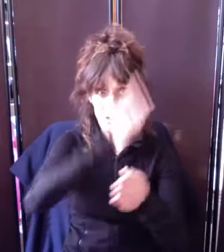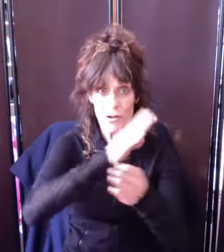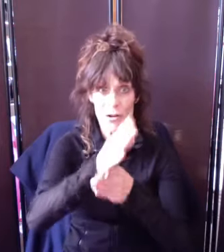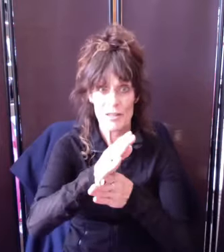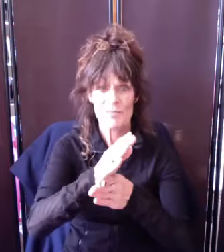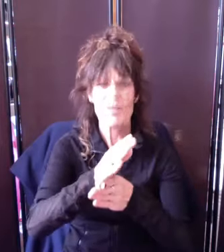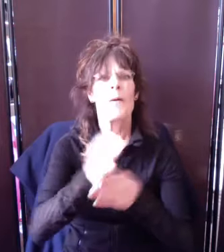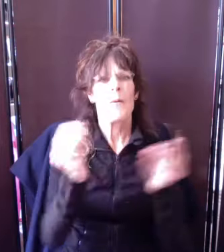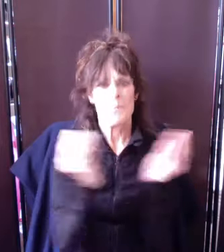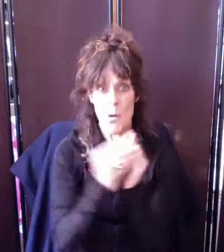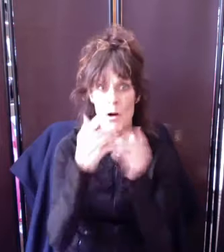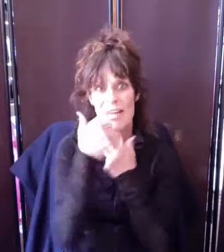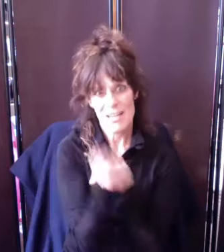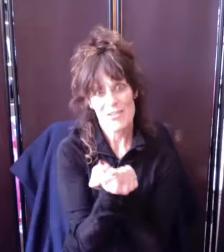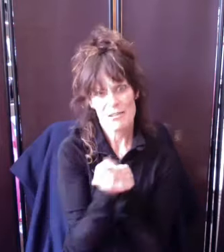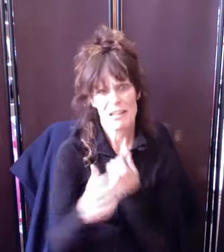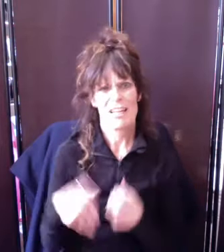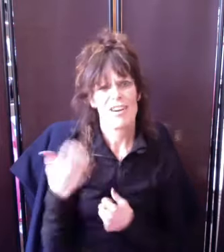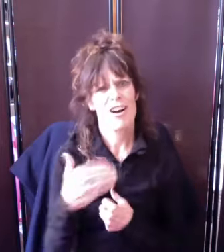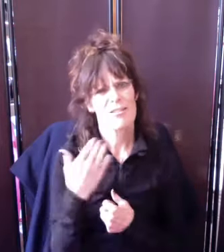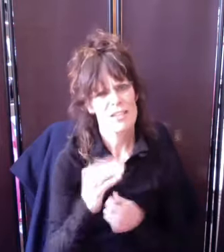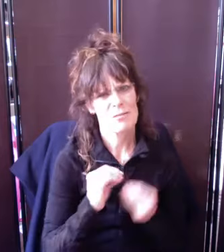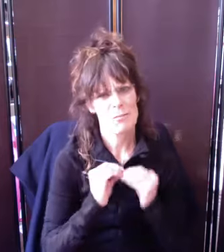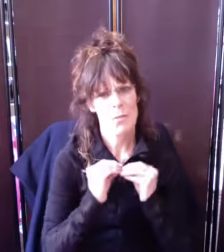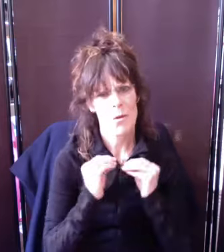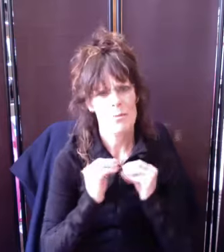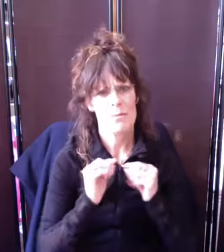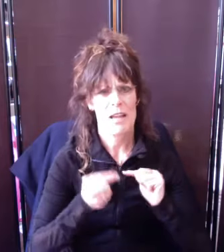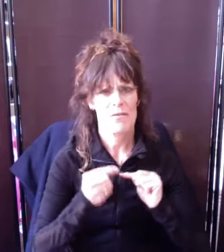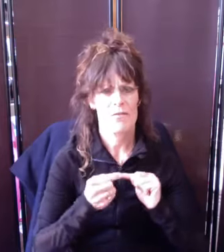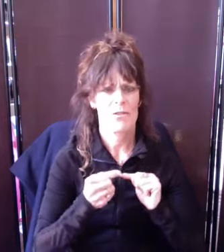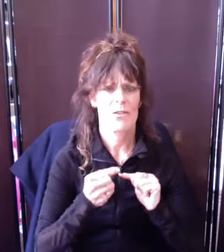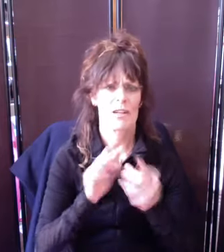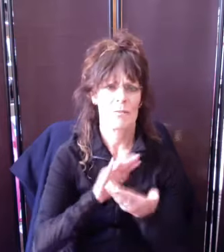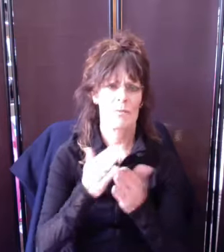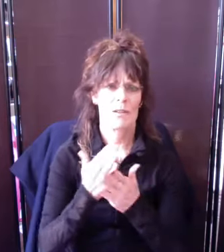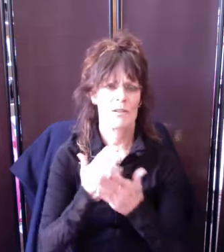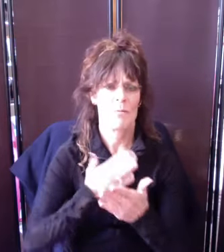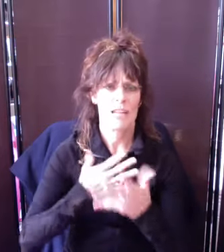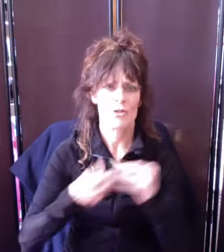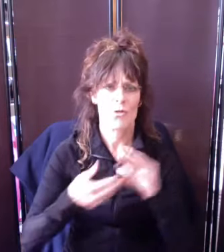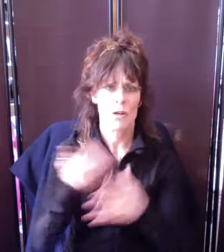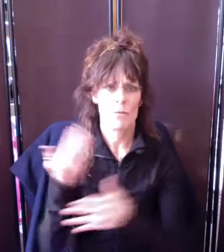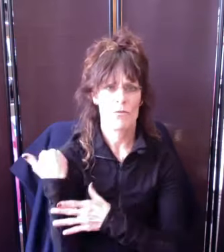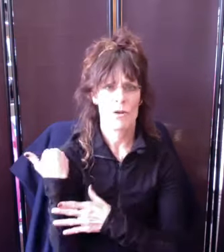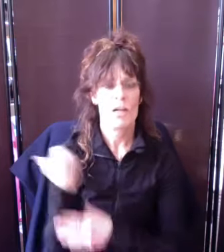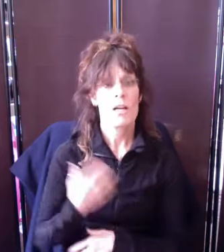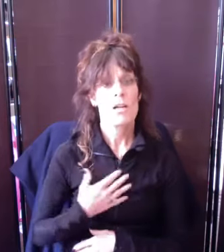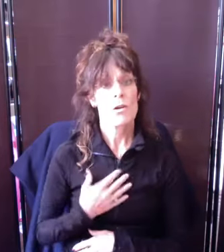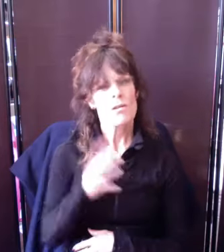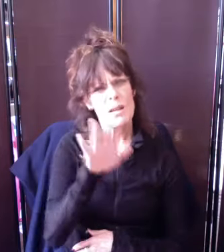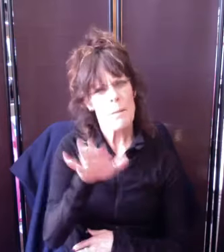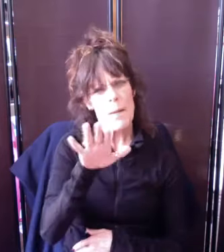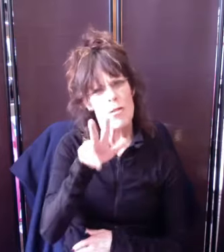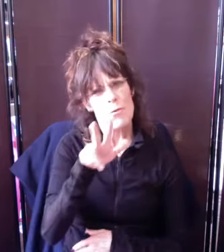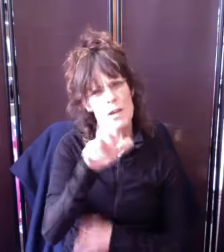and often more painful than what happened to me before. When I was about 3 years sober, I started to have a relationship